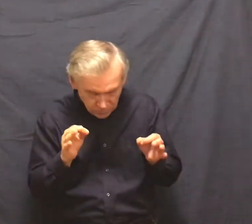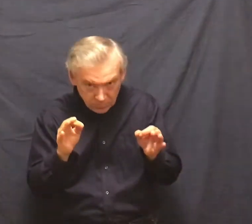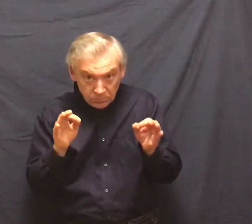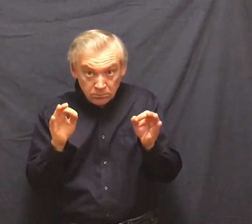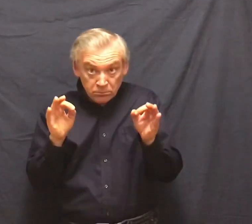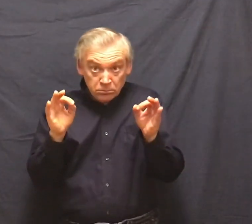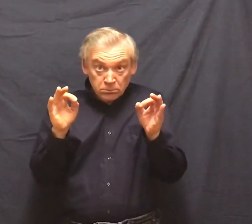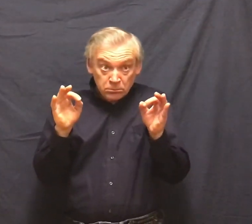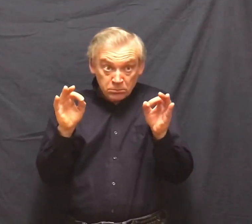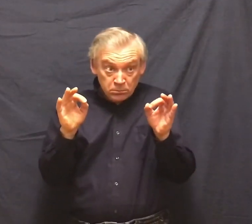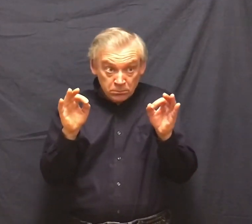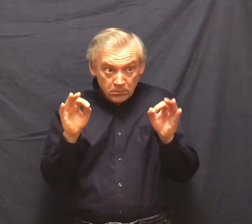"What can you do?"